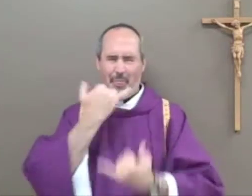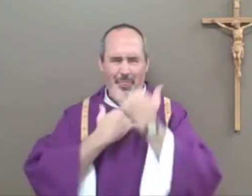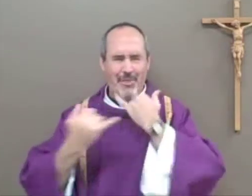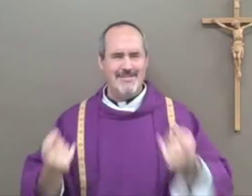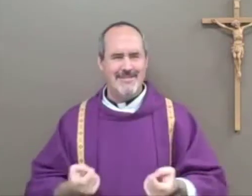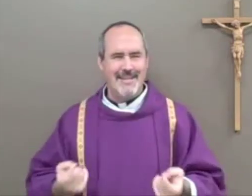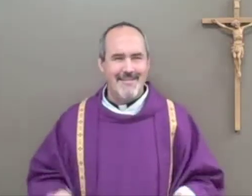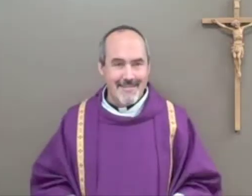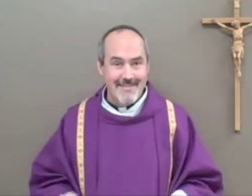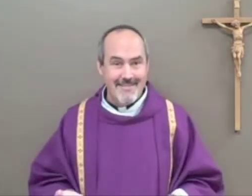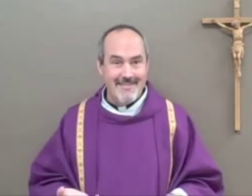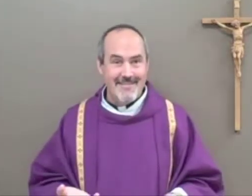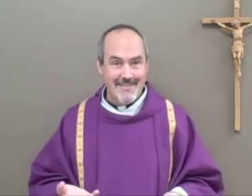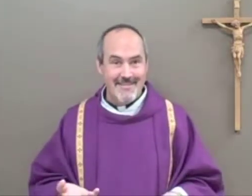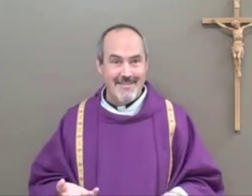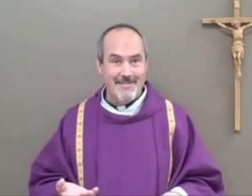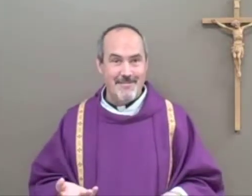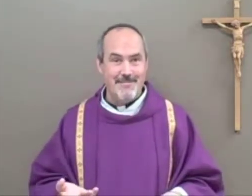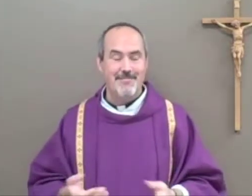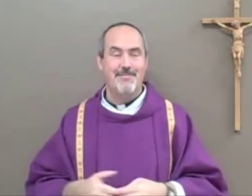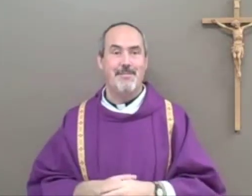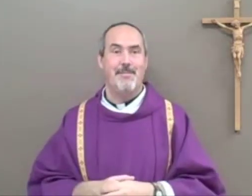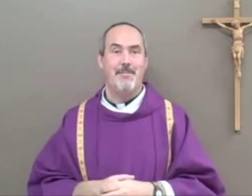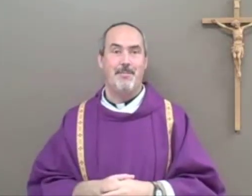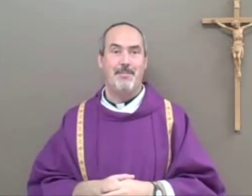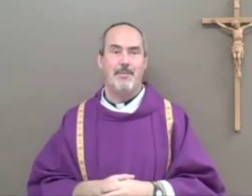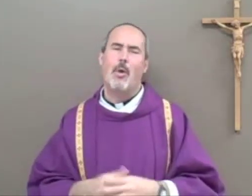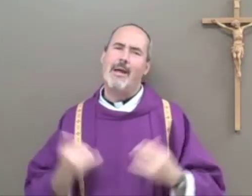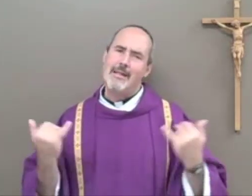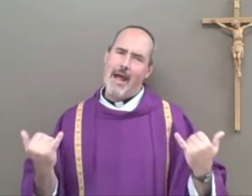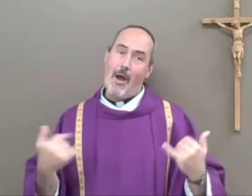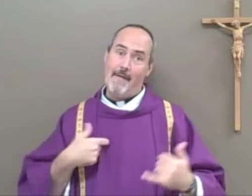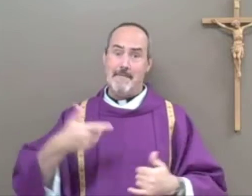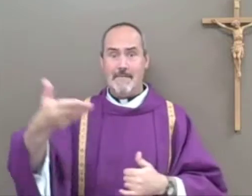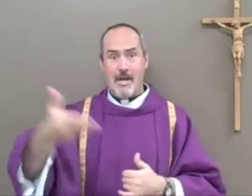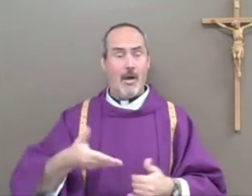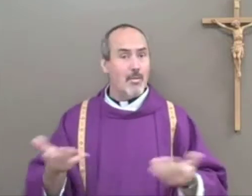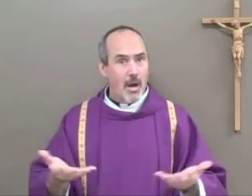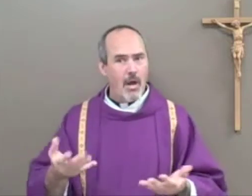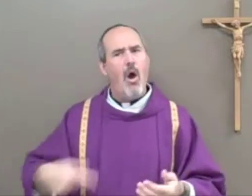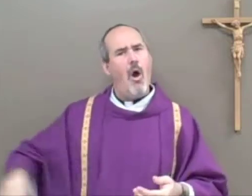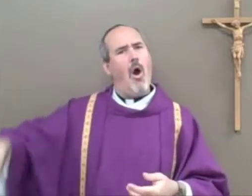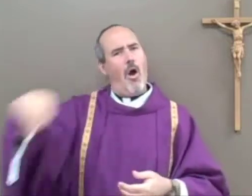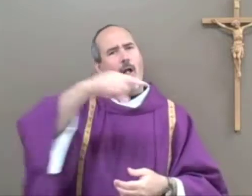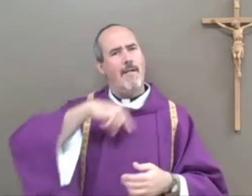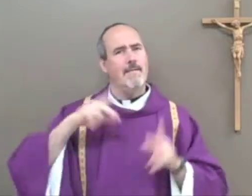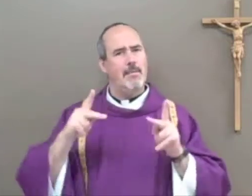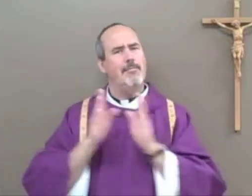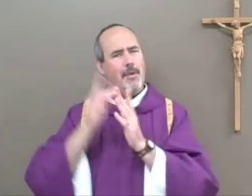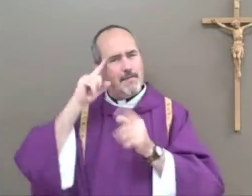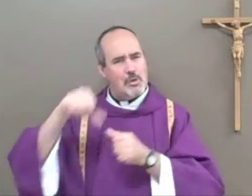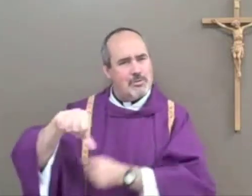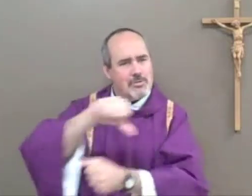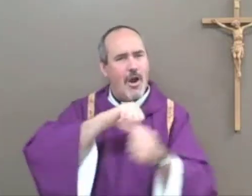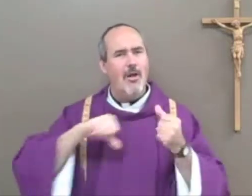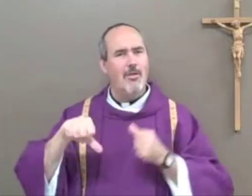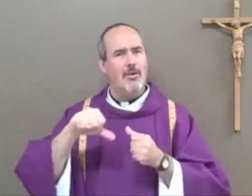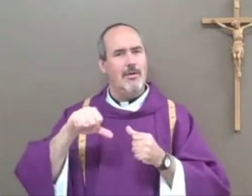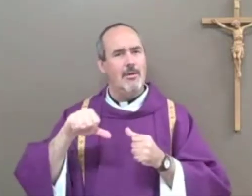denial and still living in a place of sin. So now I invite all of us and all people to pray for